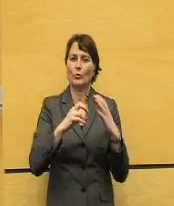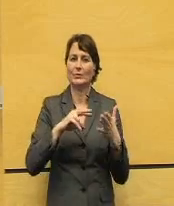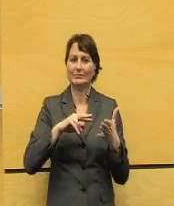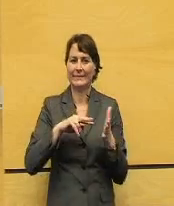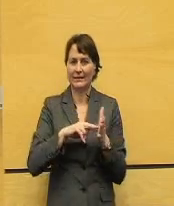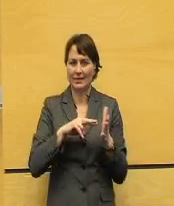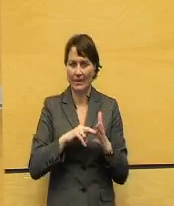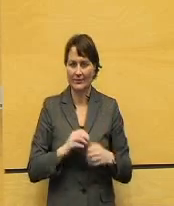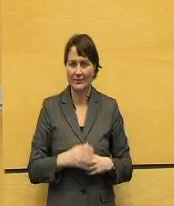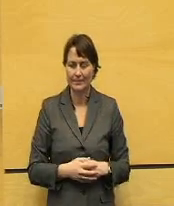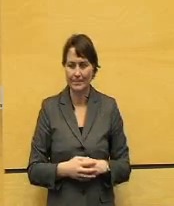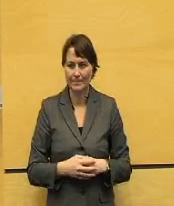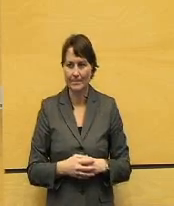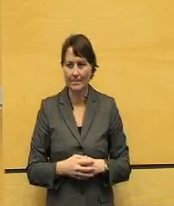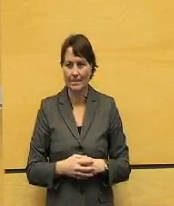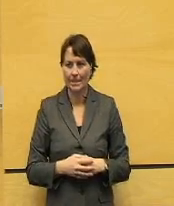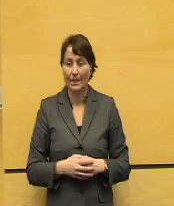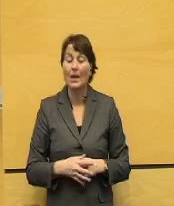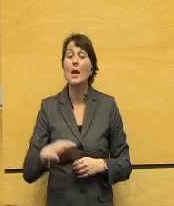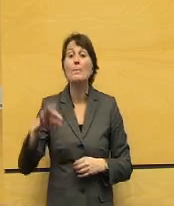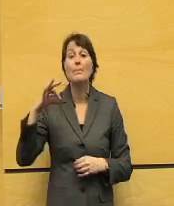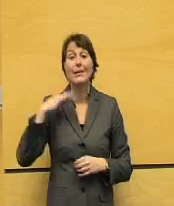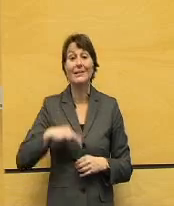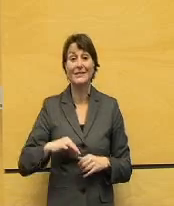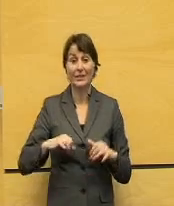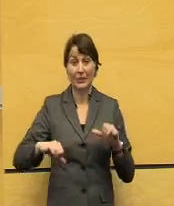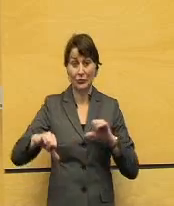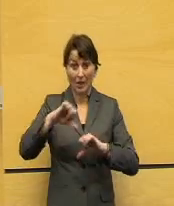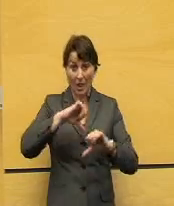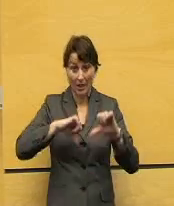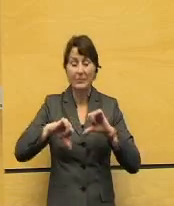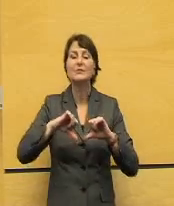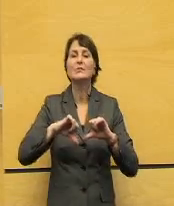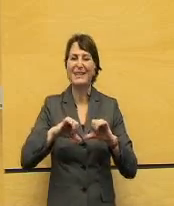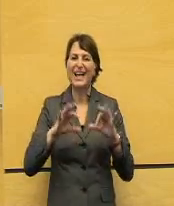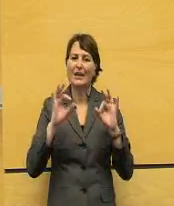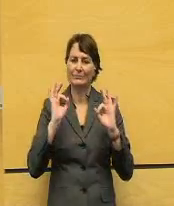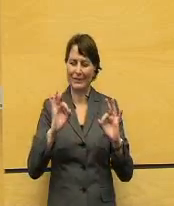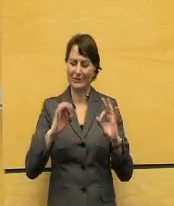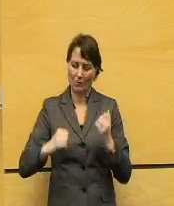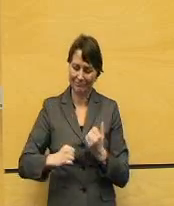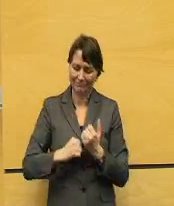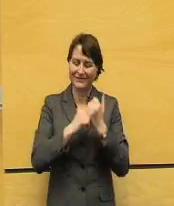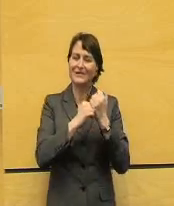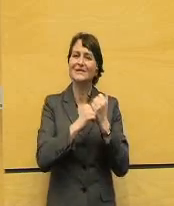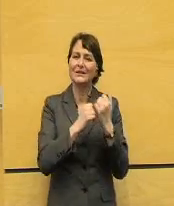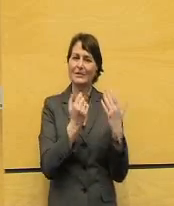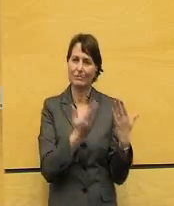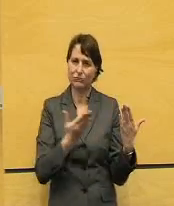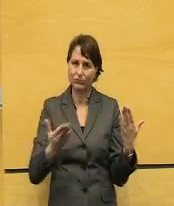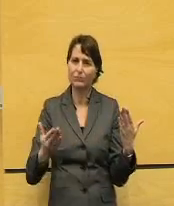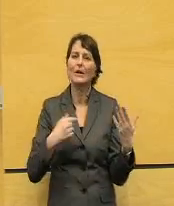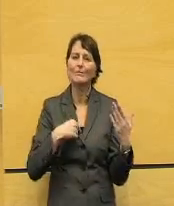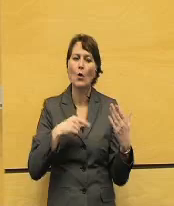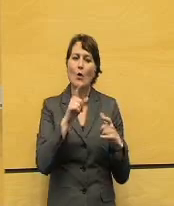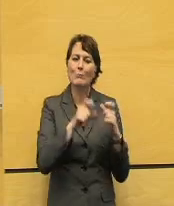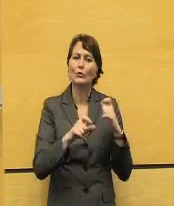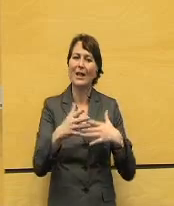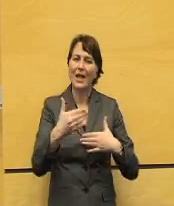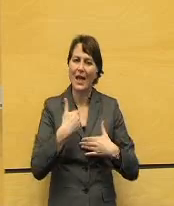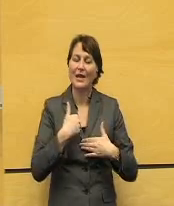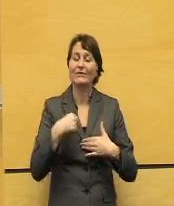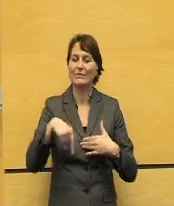The Ministry of Science will develop assistive devices and learning materials for persons with disability